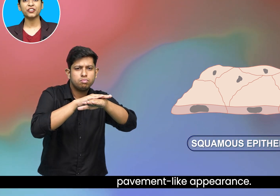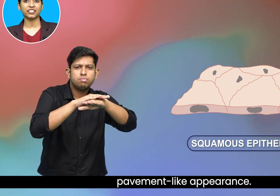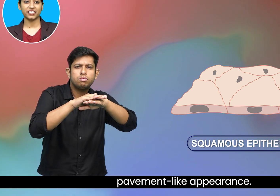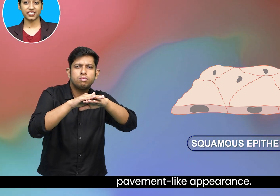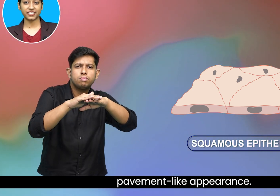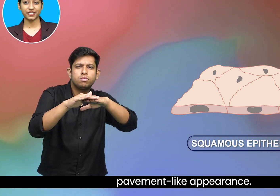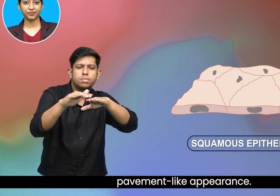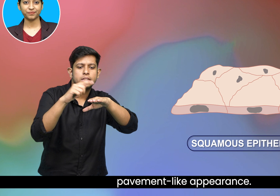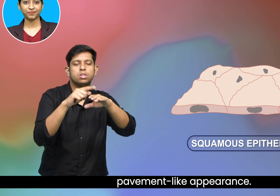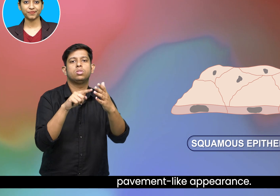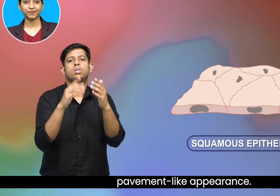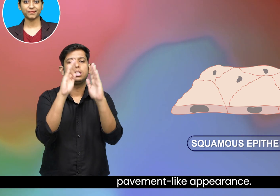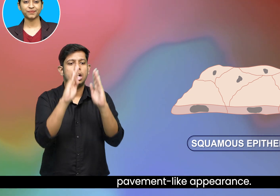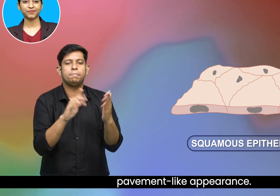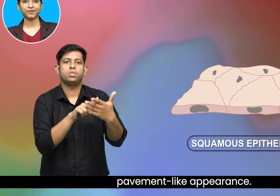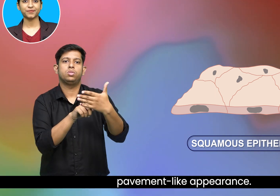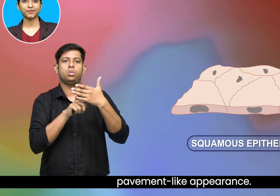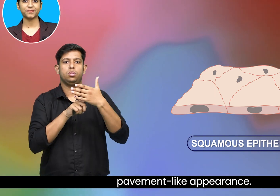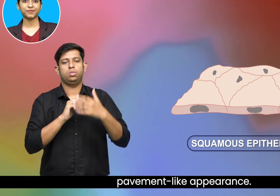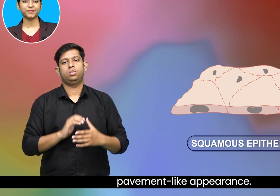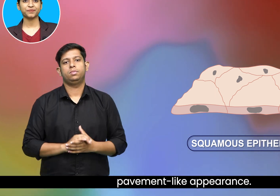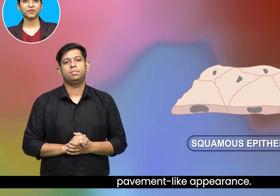pavement-like appearance.